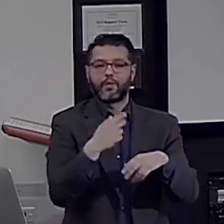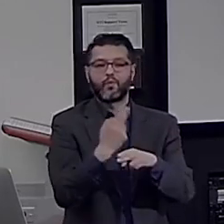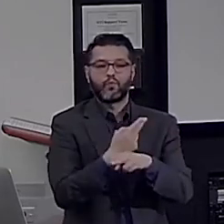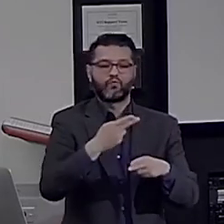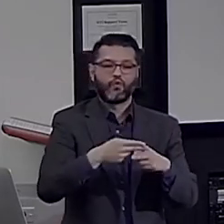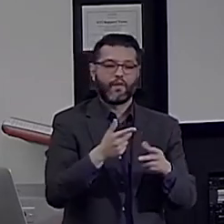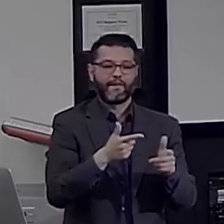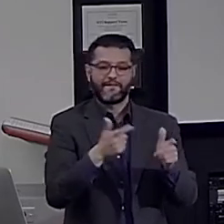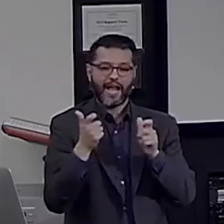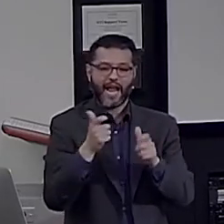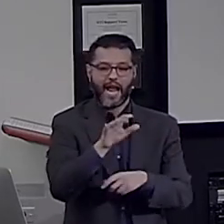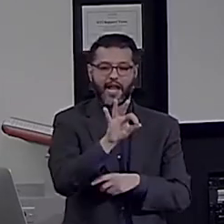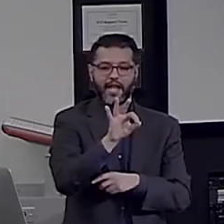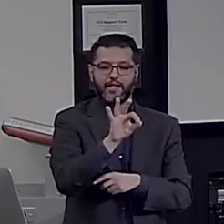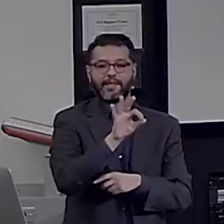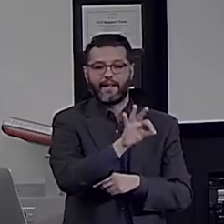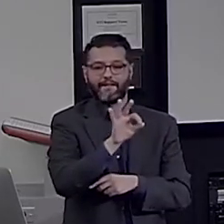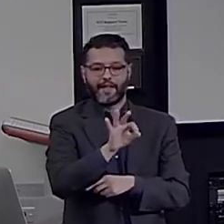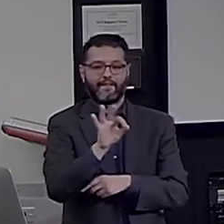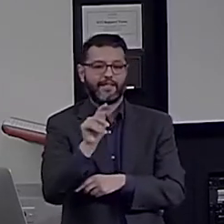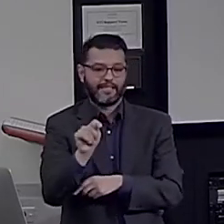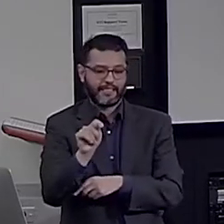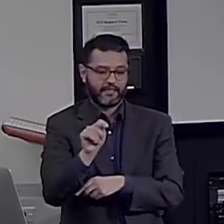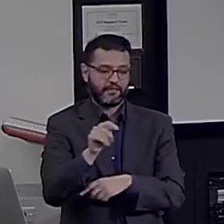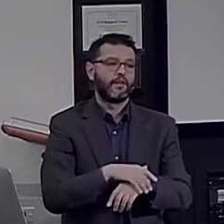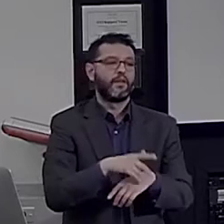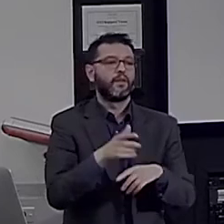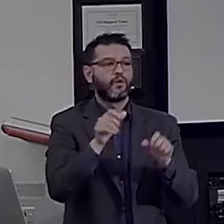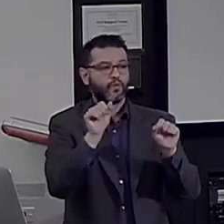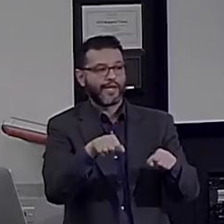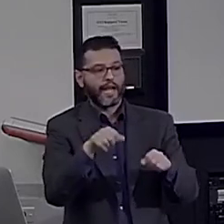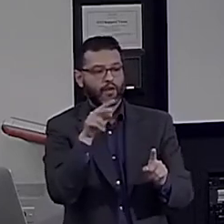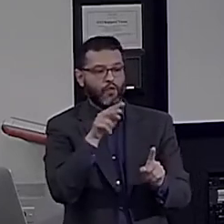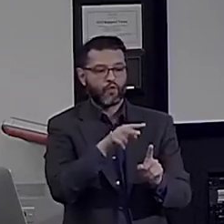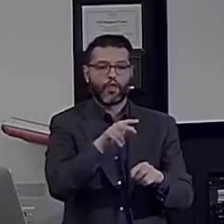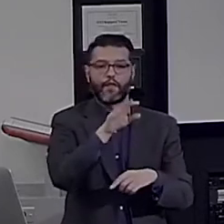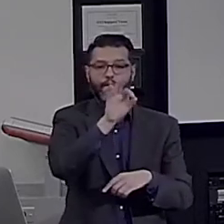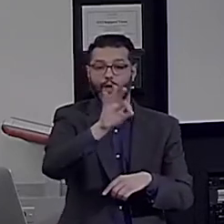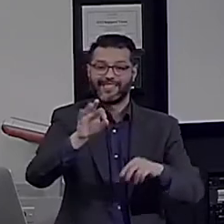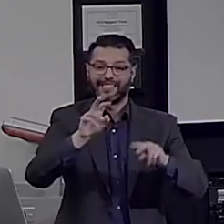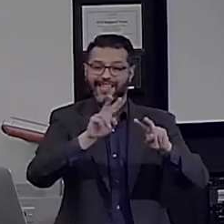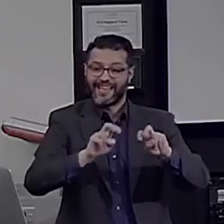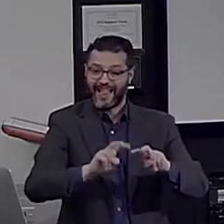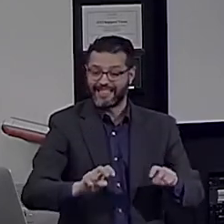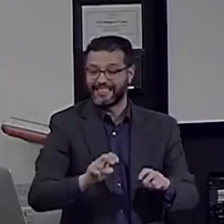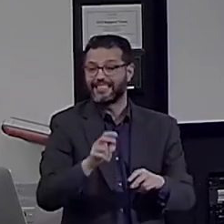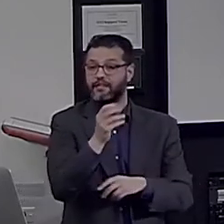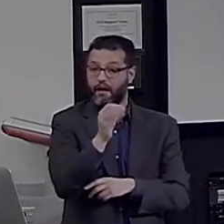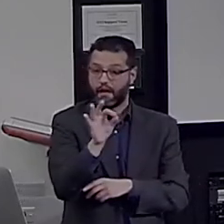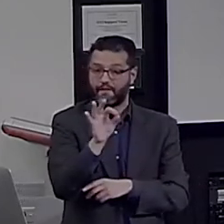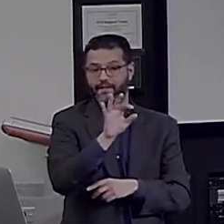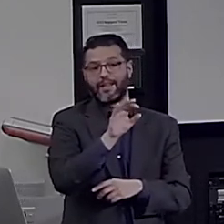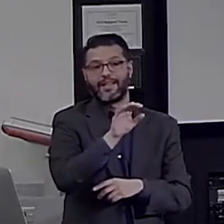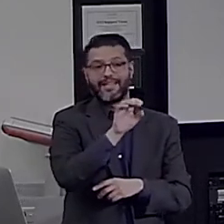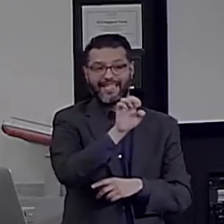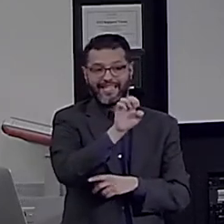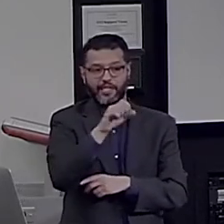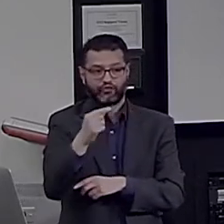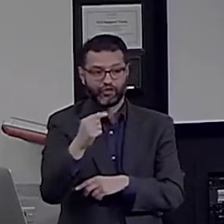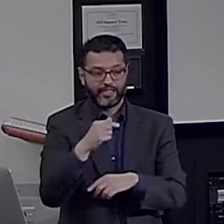transform and look at the time frequency analysis of EEG and so you're looking at